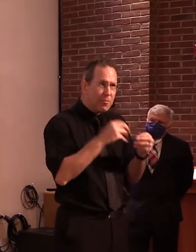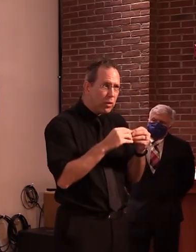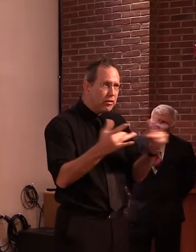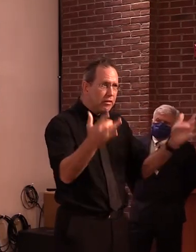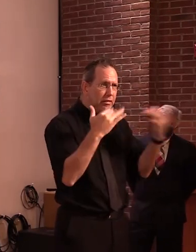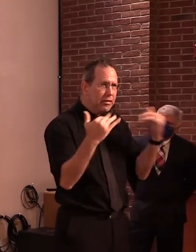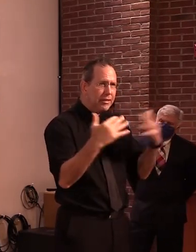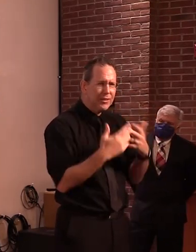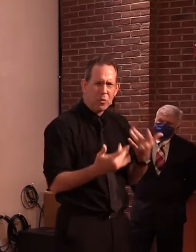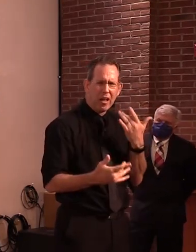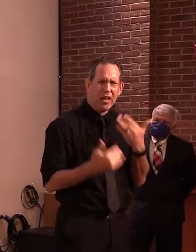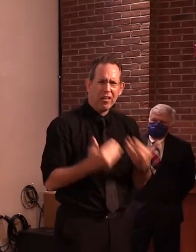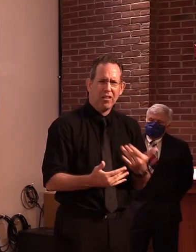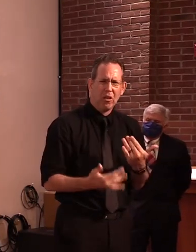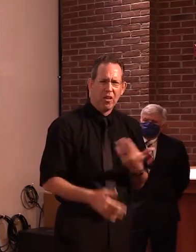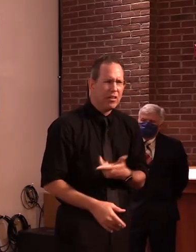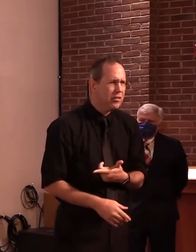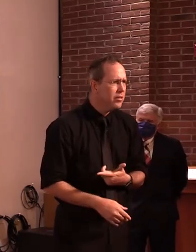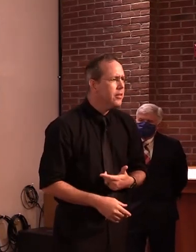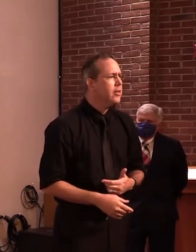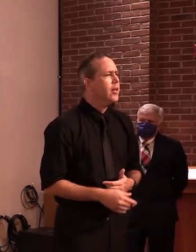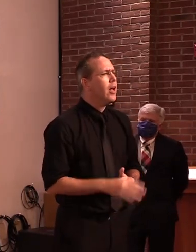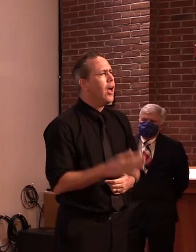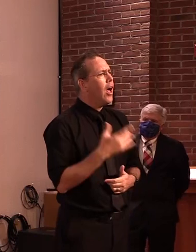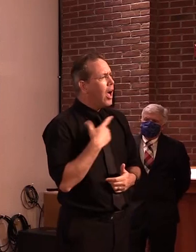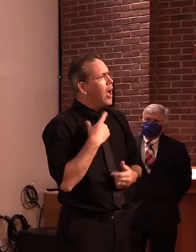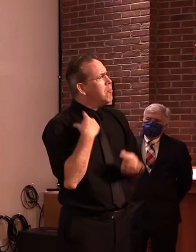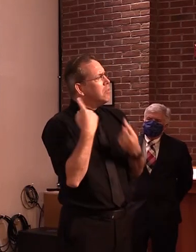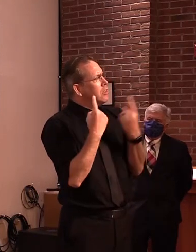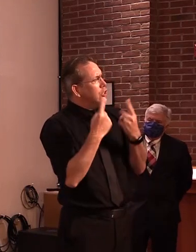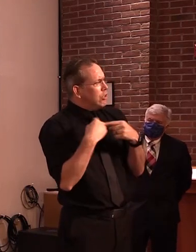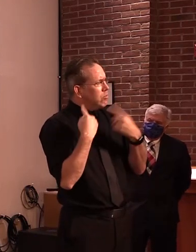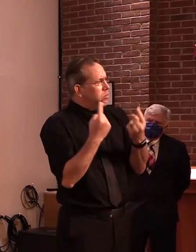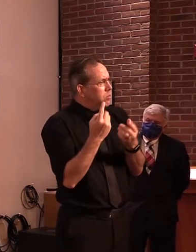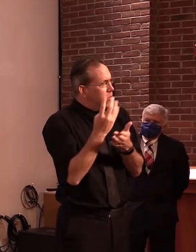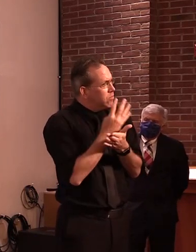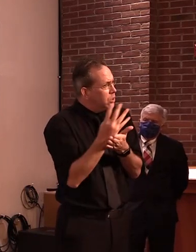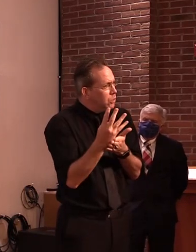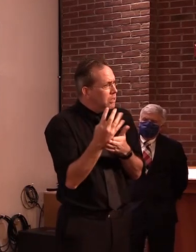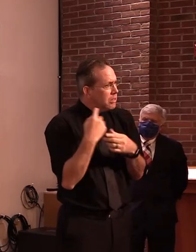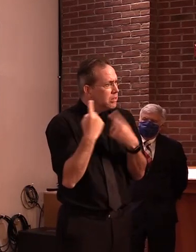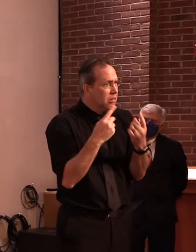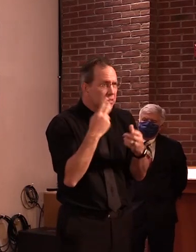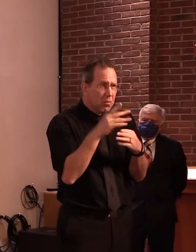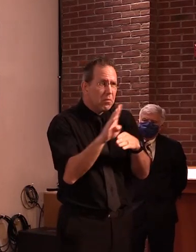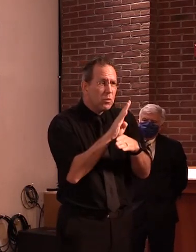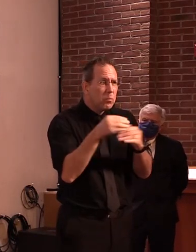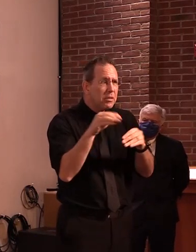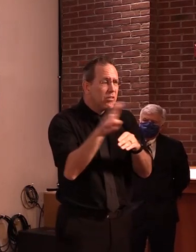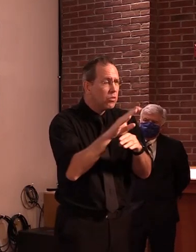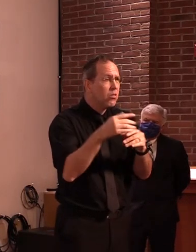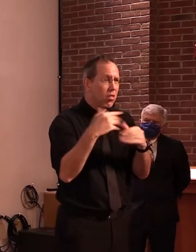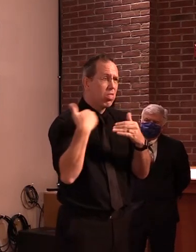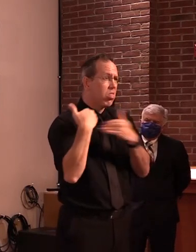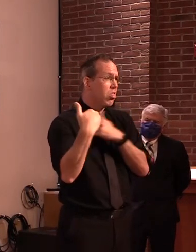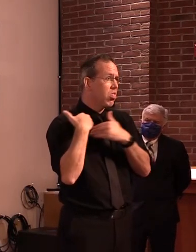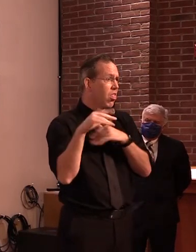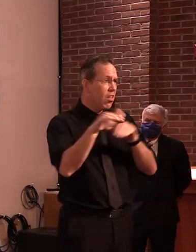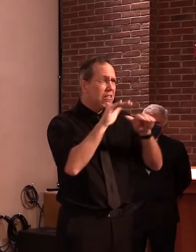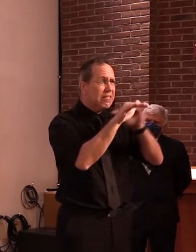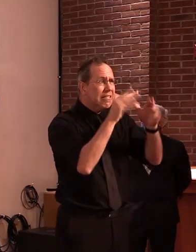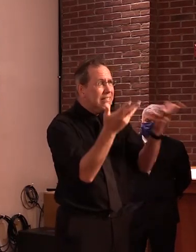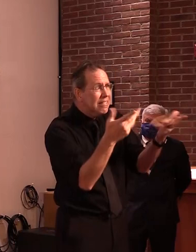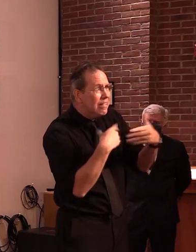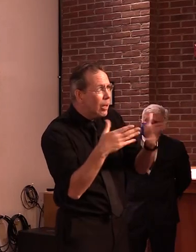last 4 to 5 weeks. The retailers were asking. We, as you remember, we had increased